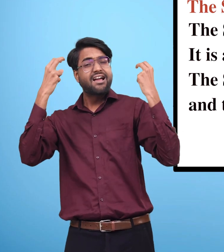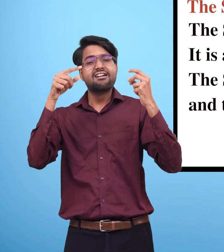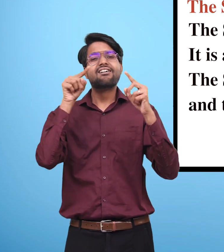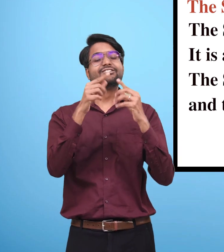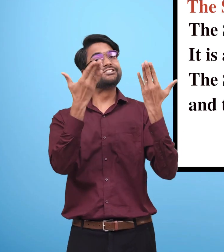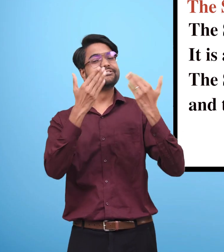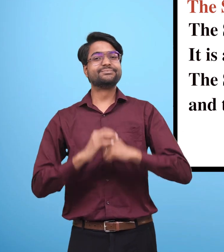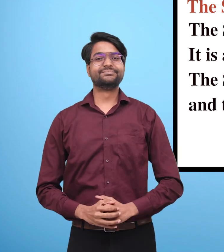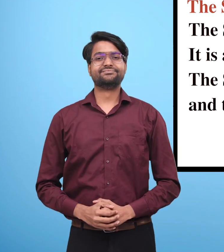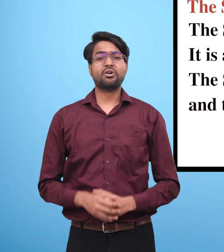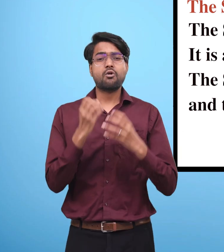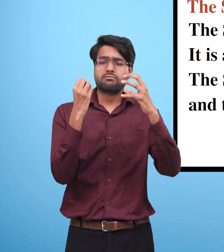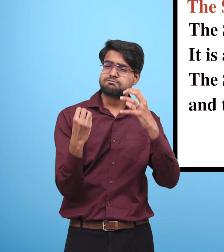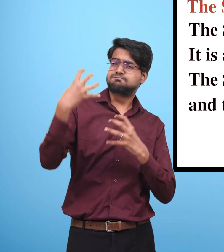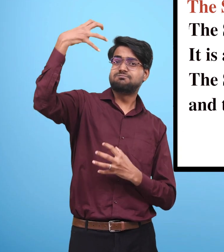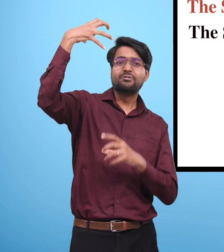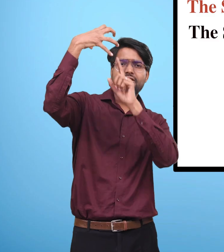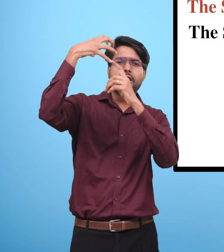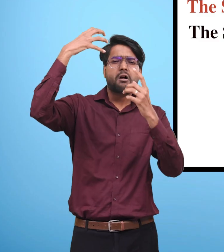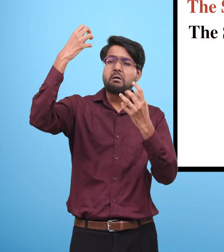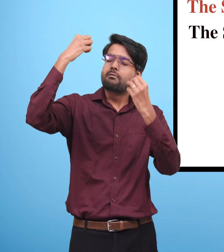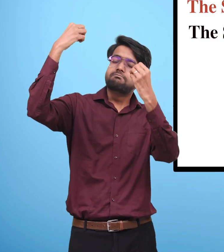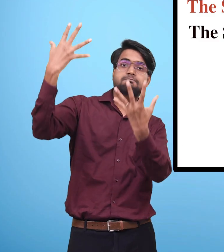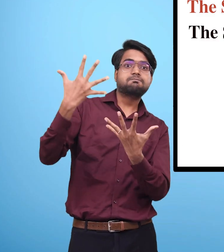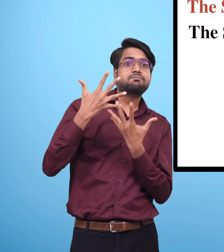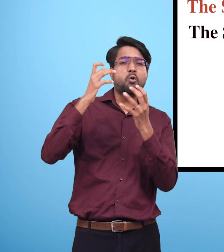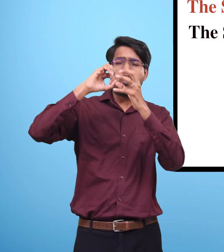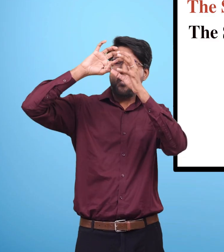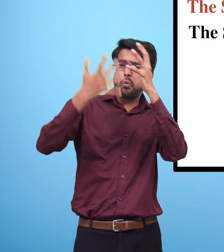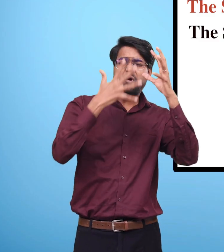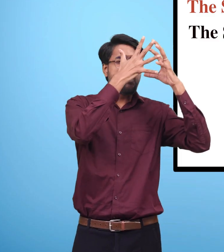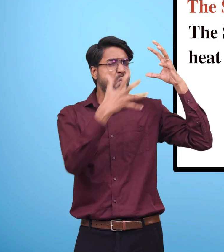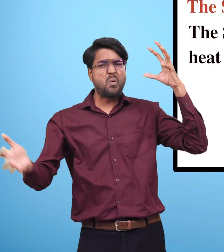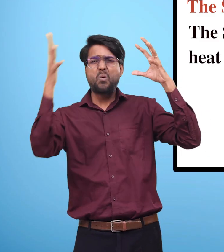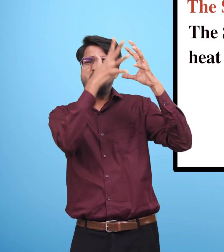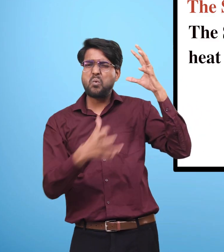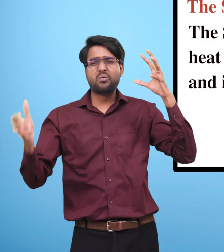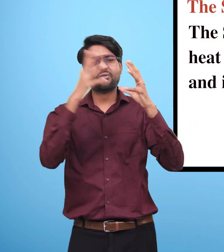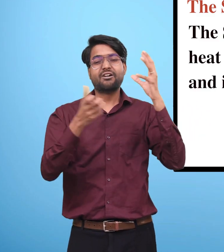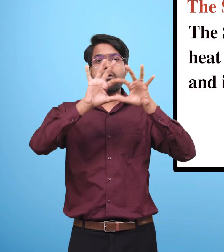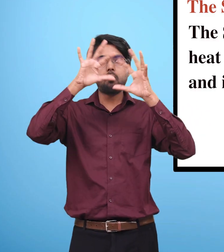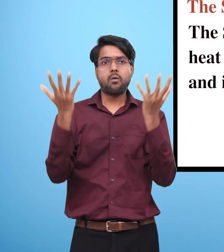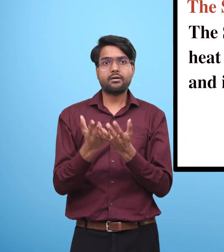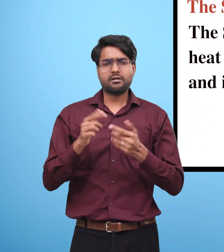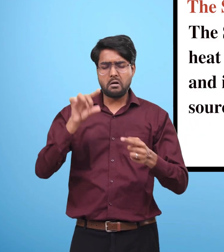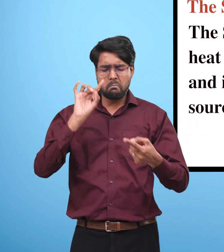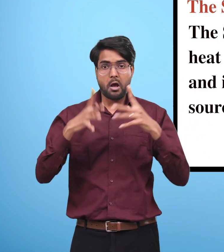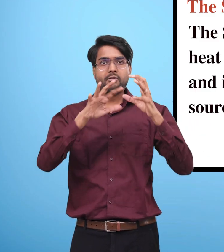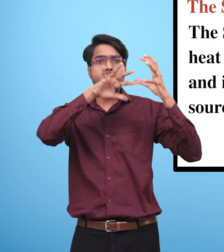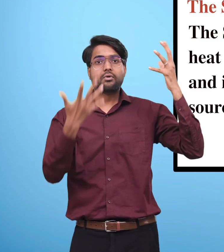so brightly. The Sun produces heat and light and is the main source of energy on the